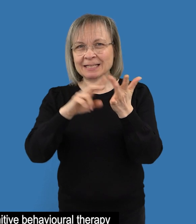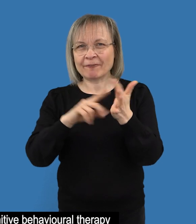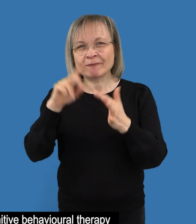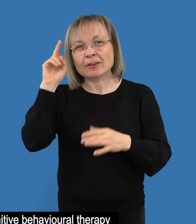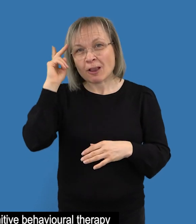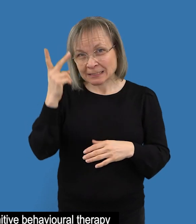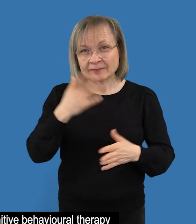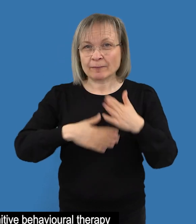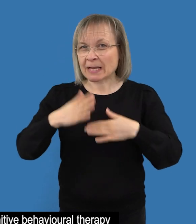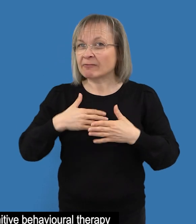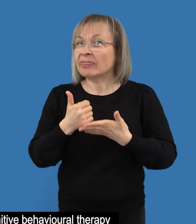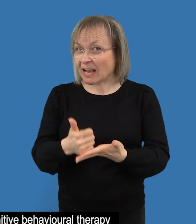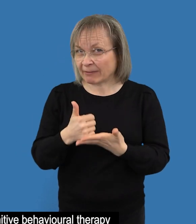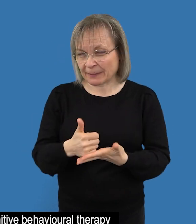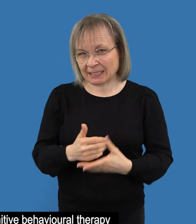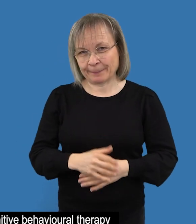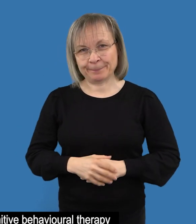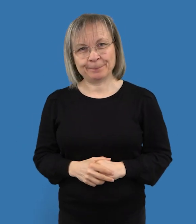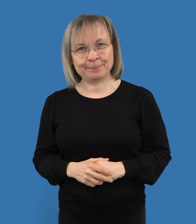Cognitive behavioral therapy.